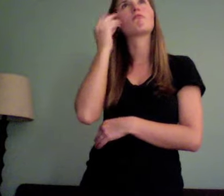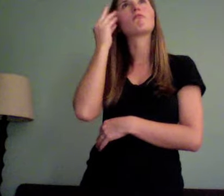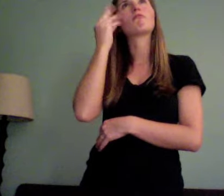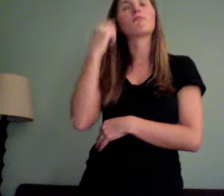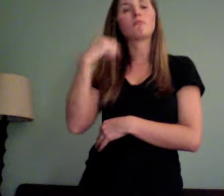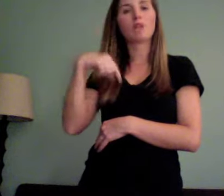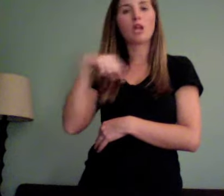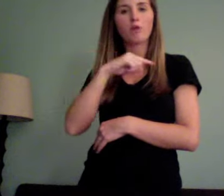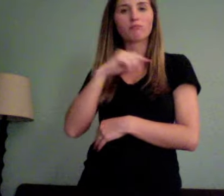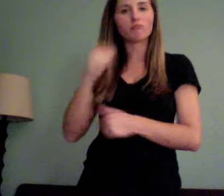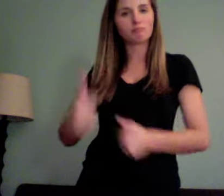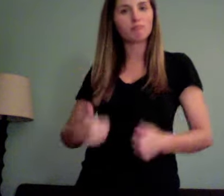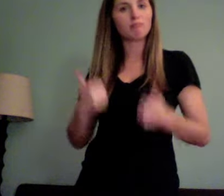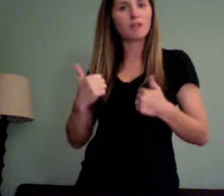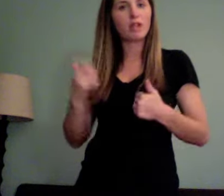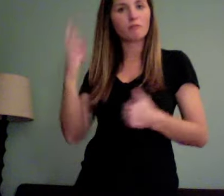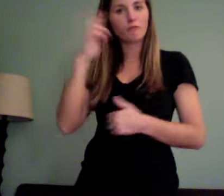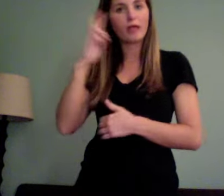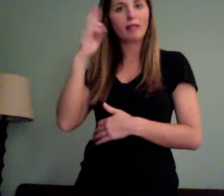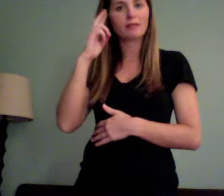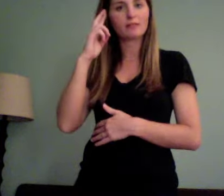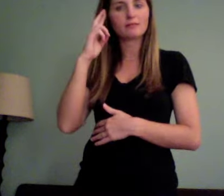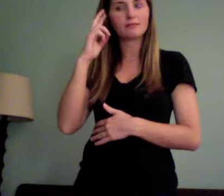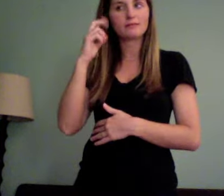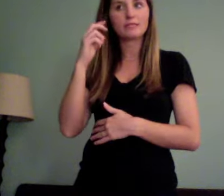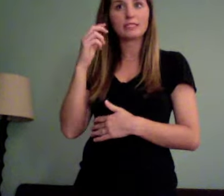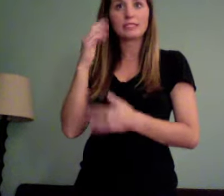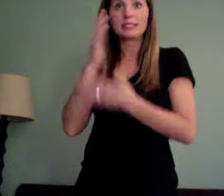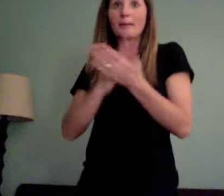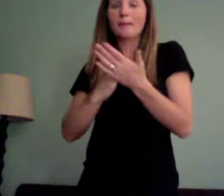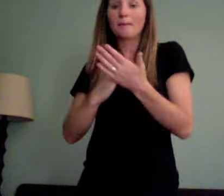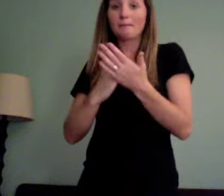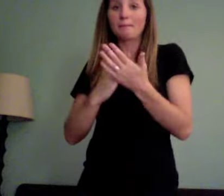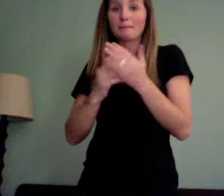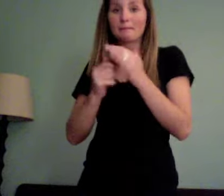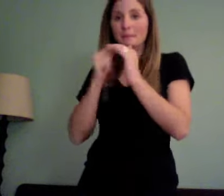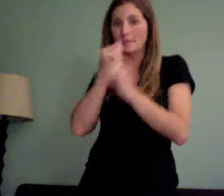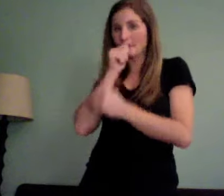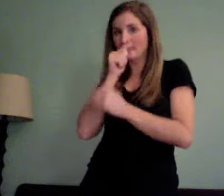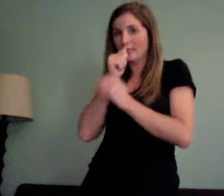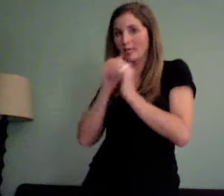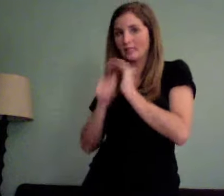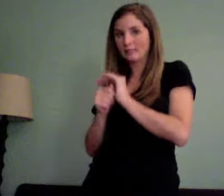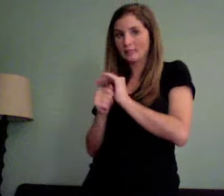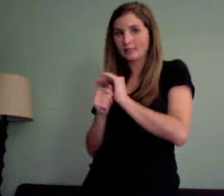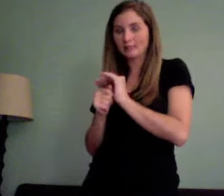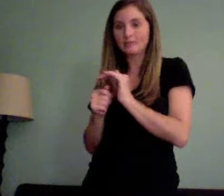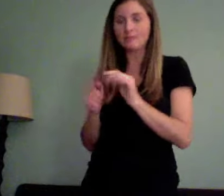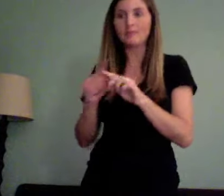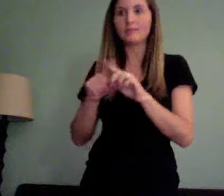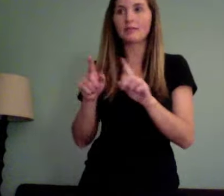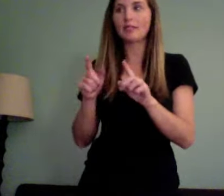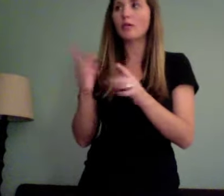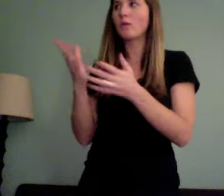some people decide to hide. But here he is asking a question to these fishermen, and he's wanting them to acknowledge their failure as fishermen.